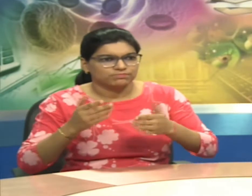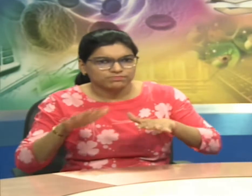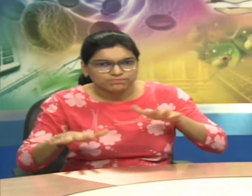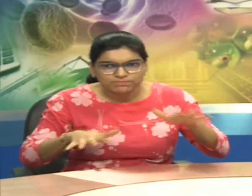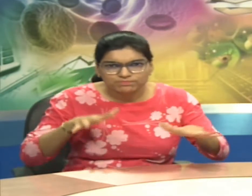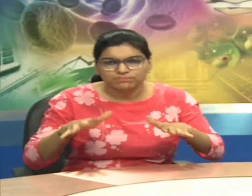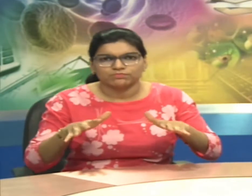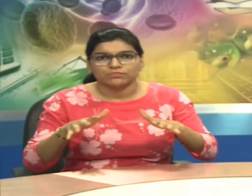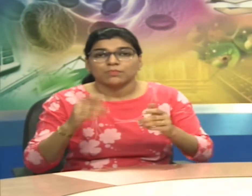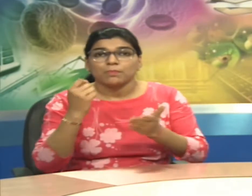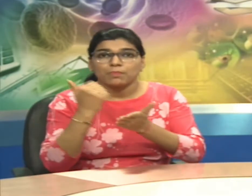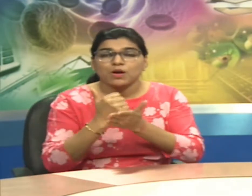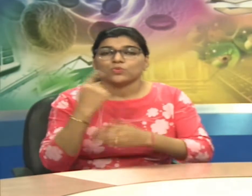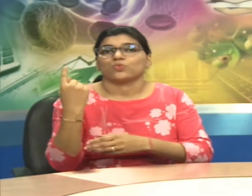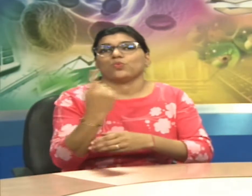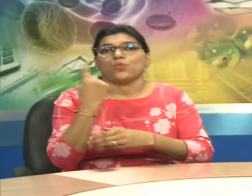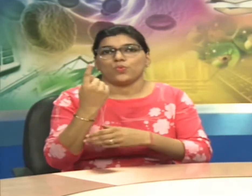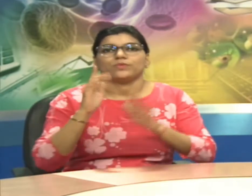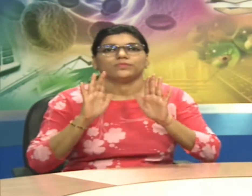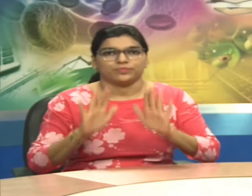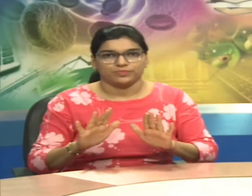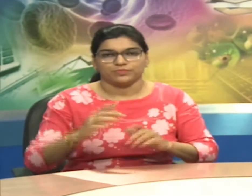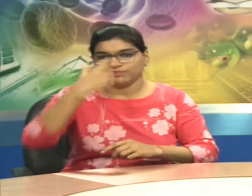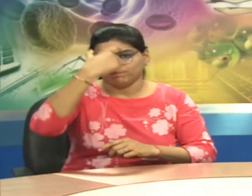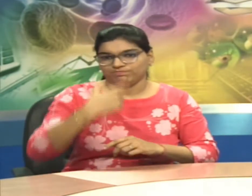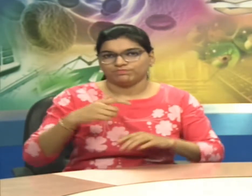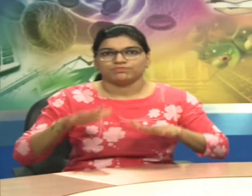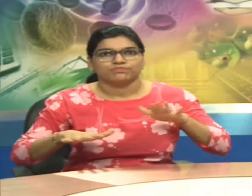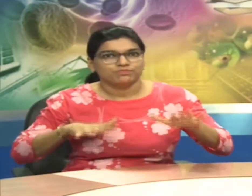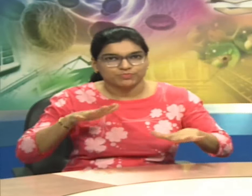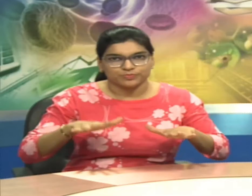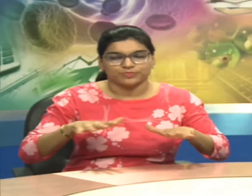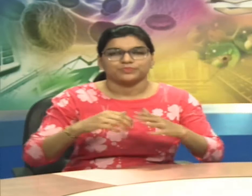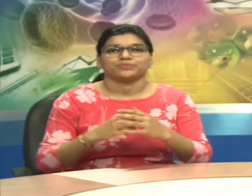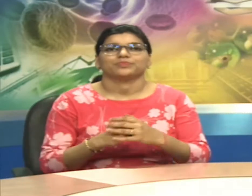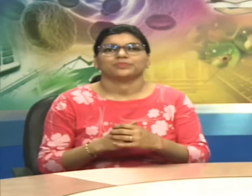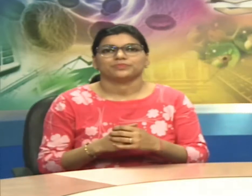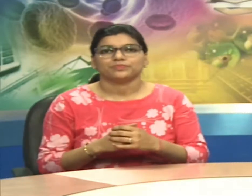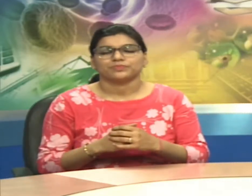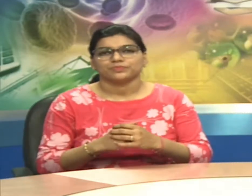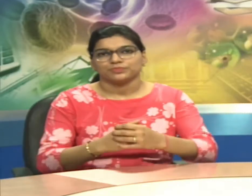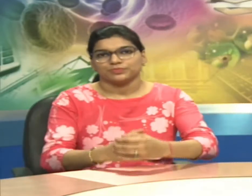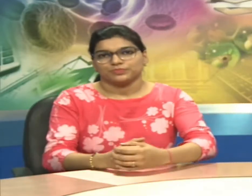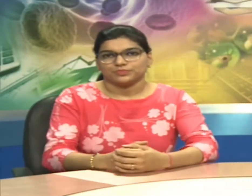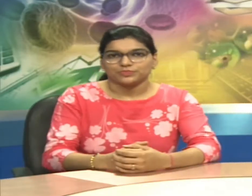services provided by bank or activities performed by bank as an entity.